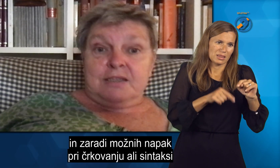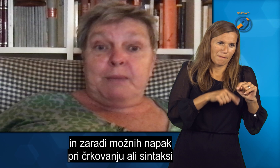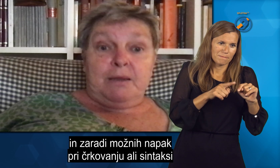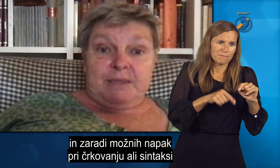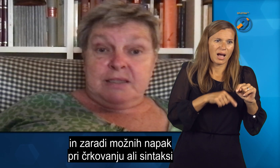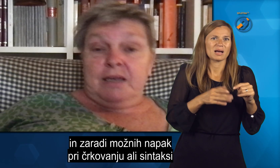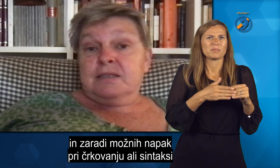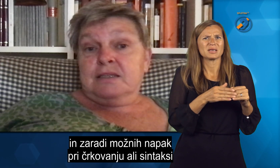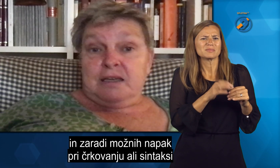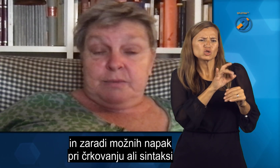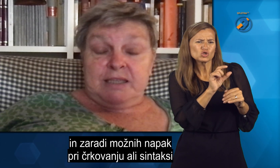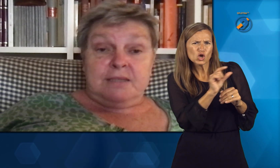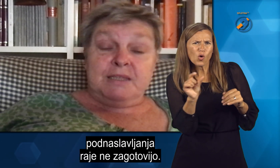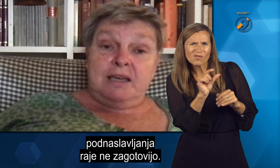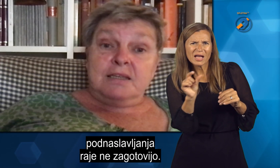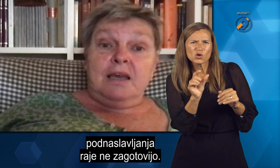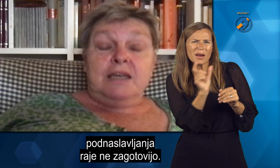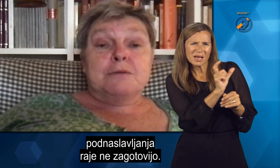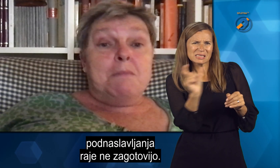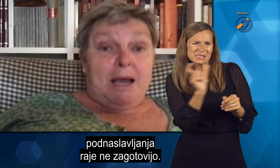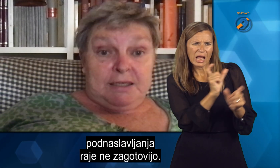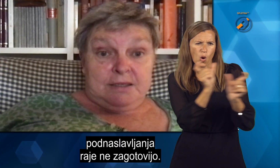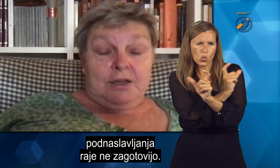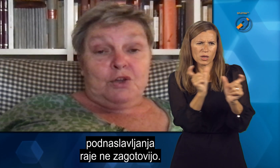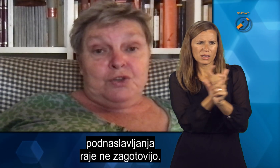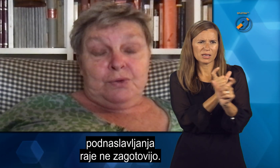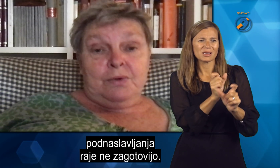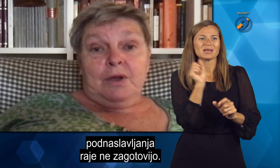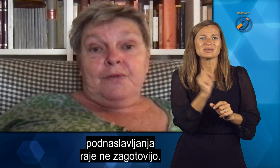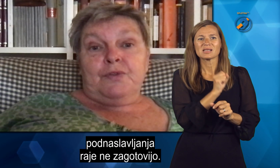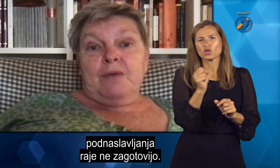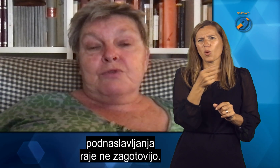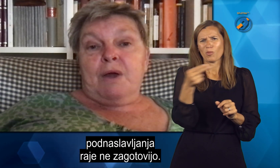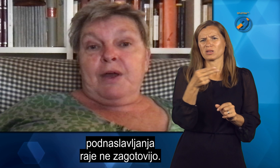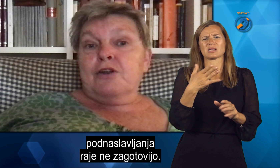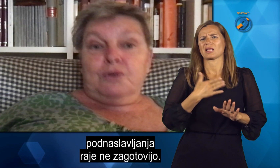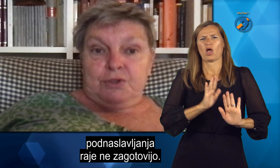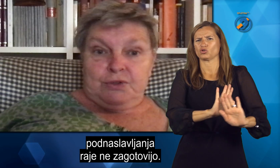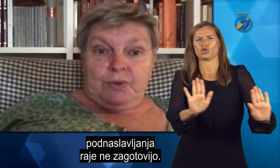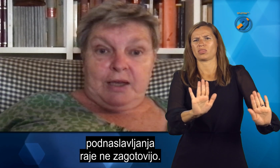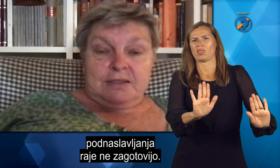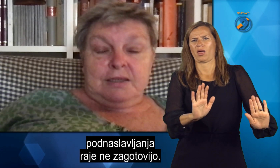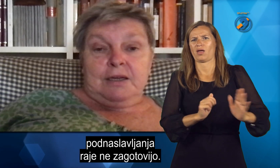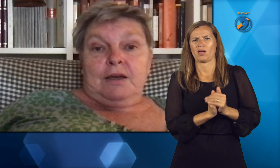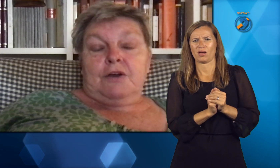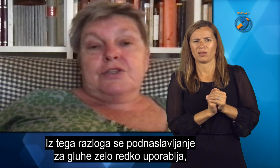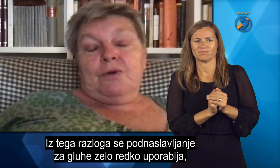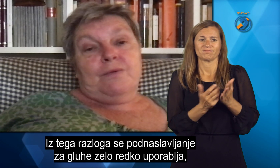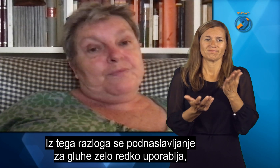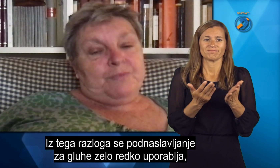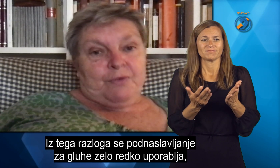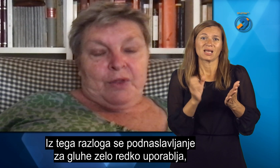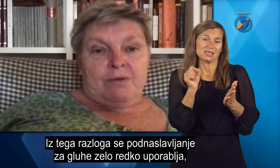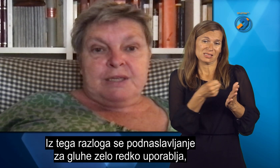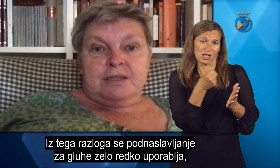mistakes, spelling mistakes, syntax mistakes, it might do, they would rather not do that.